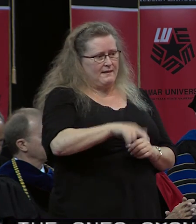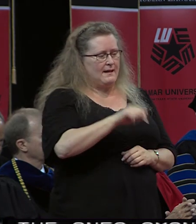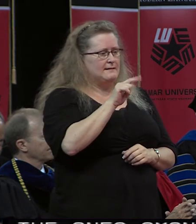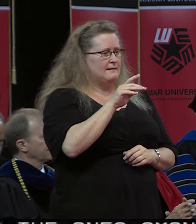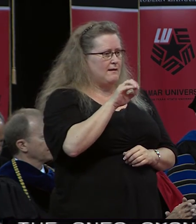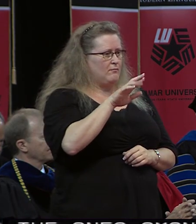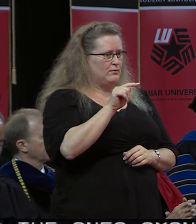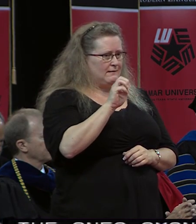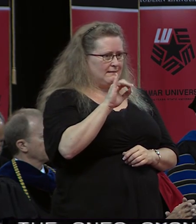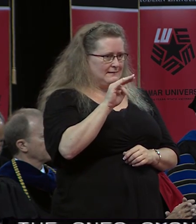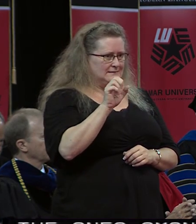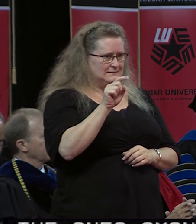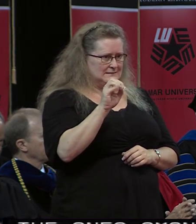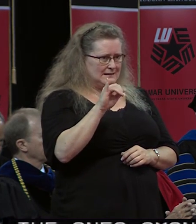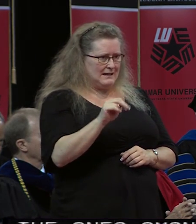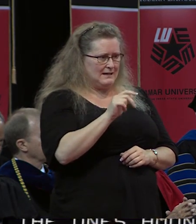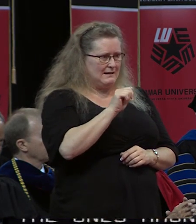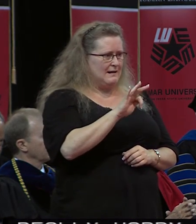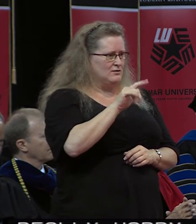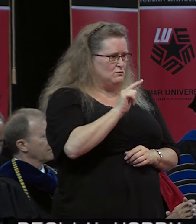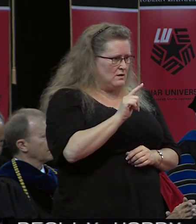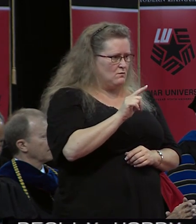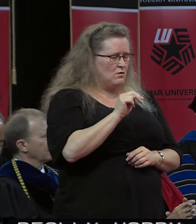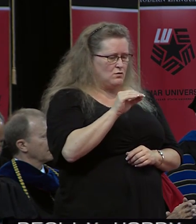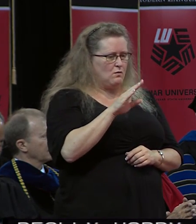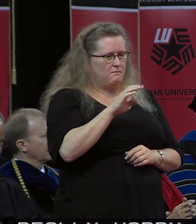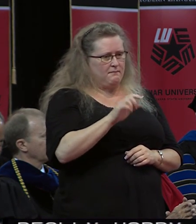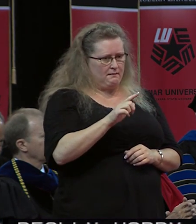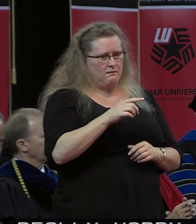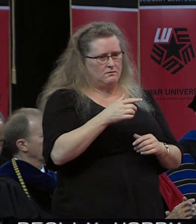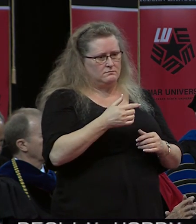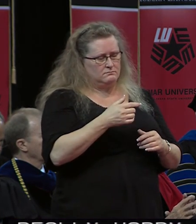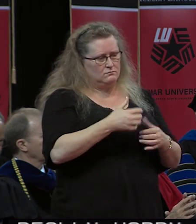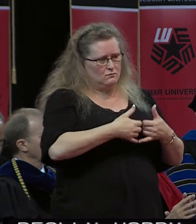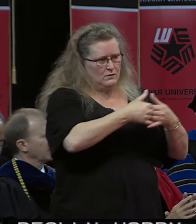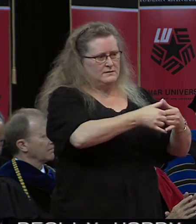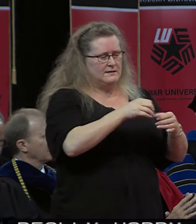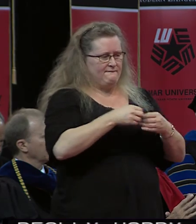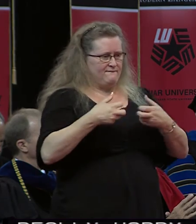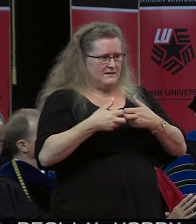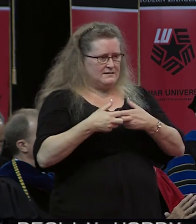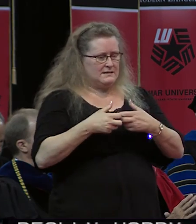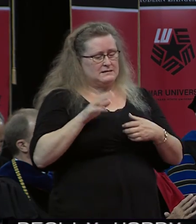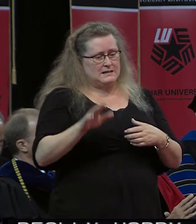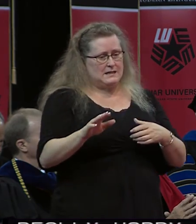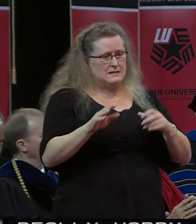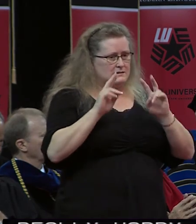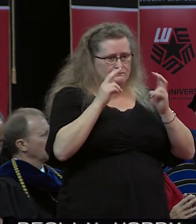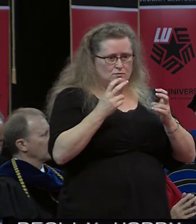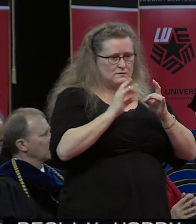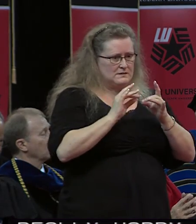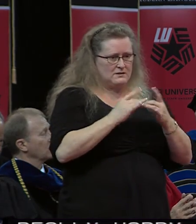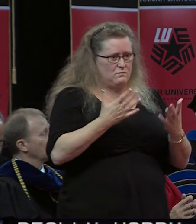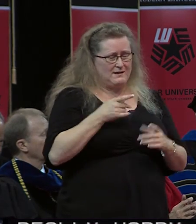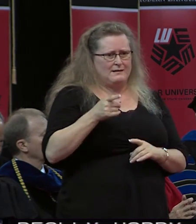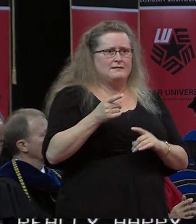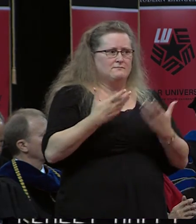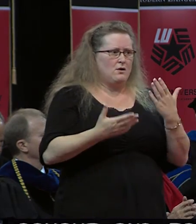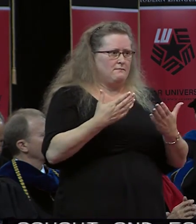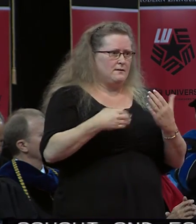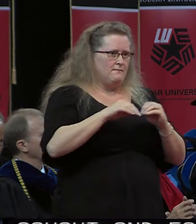Einstein, 1921 Nobel Prize winner in physics. And he states the following. Now remember, this is a guy that's smarter than